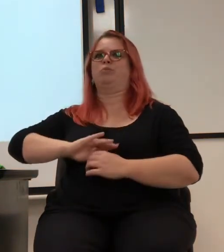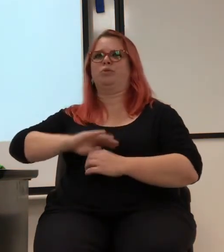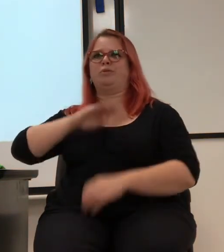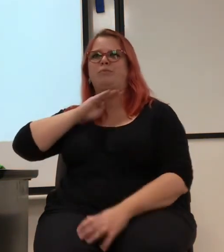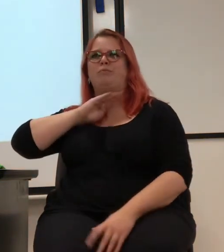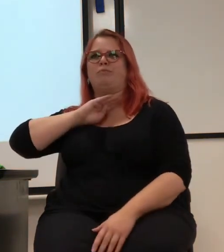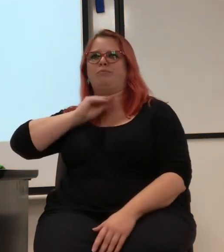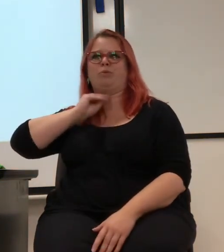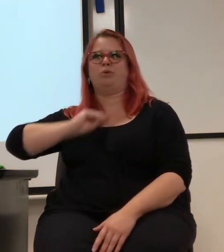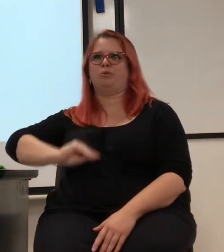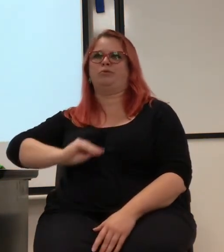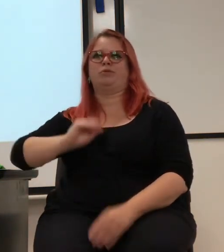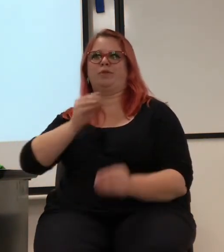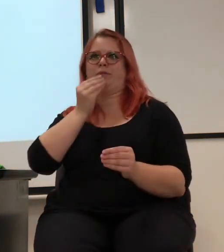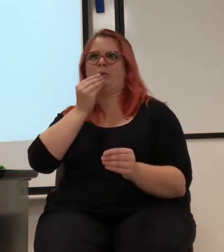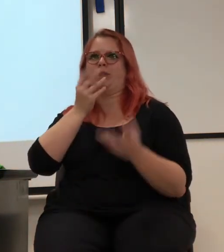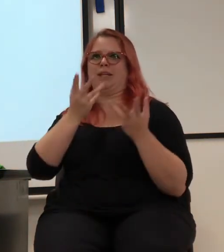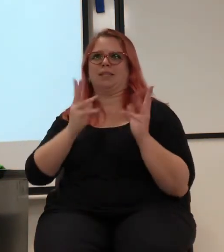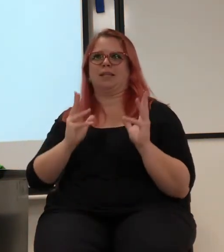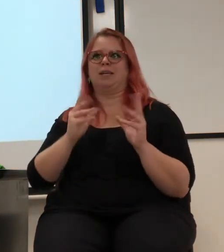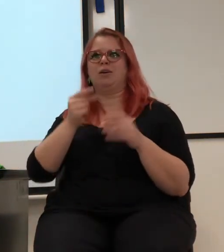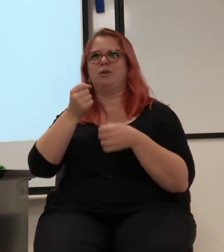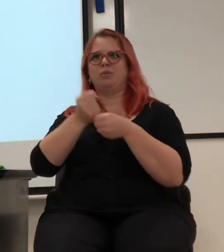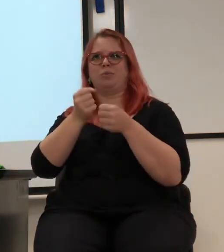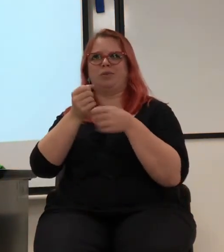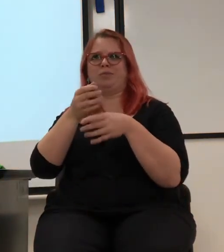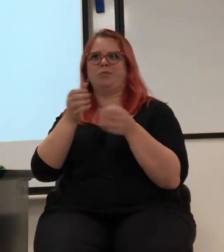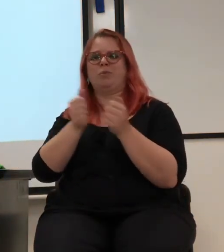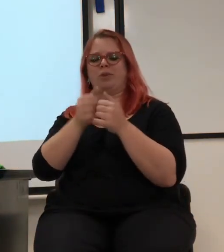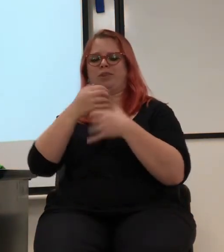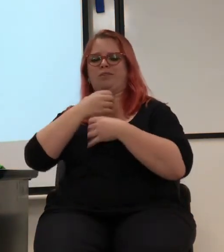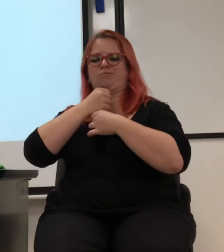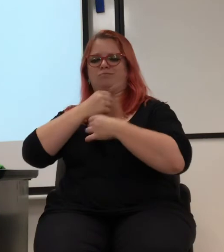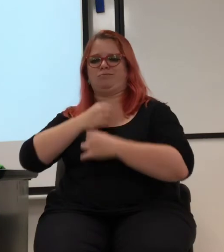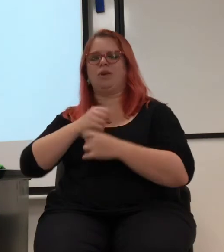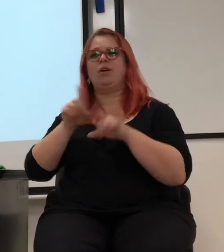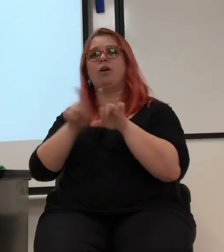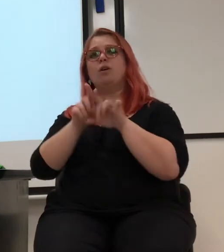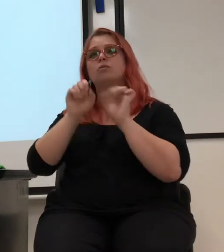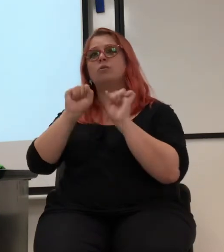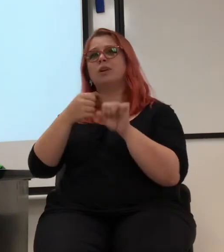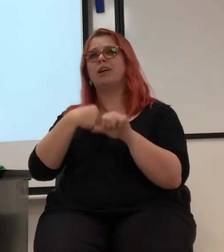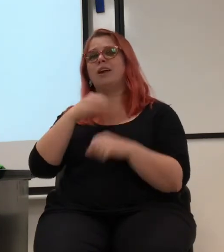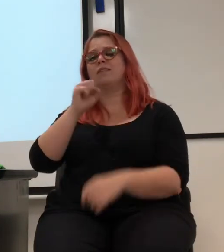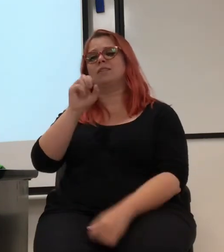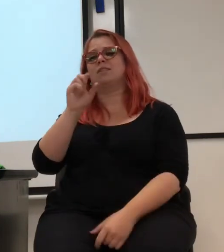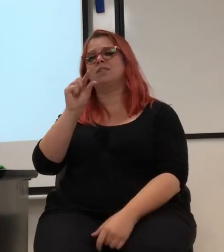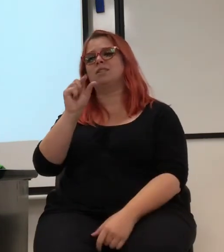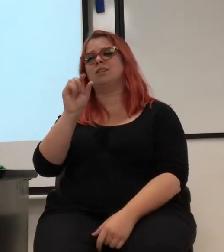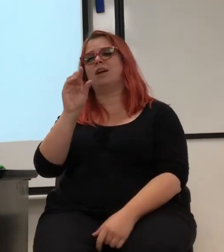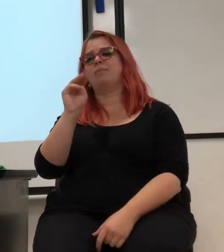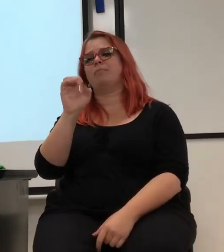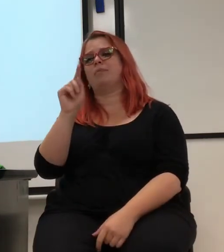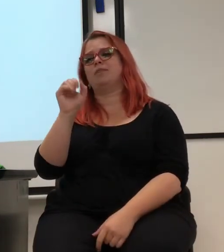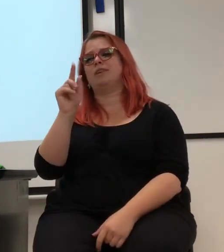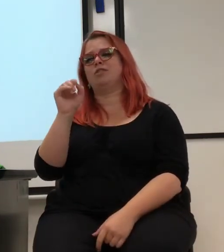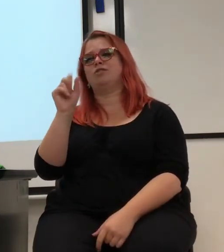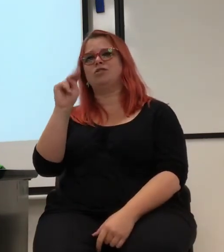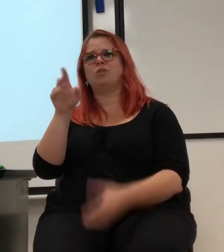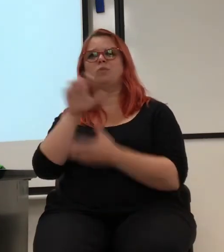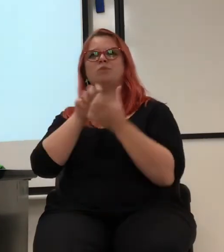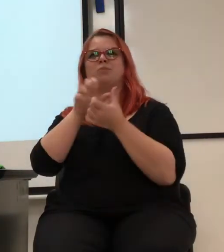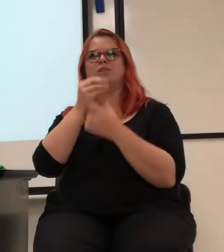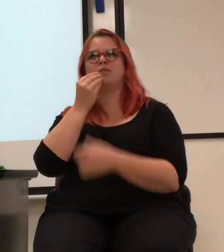layer. But you could also have segmentation, which mixes the food. Okay, that's what's shown in the